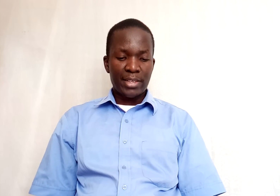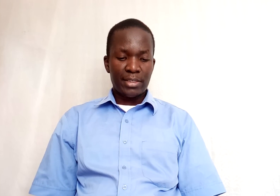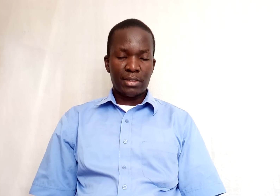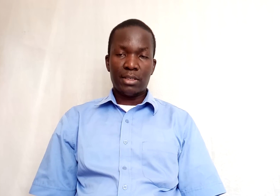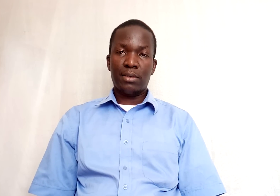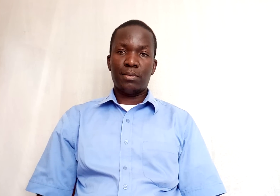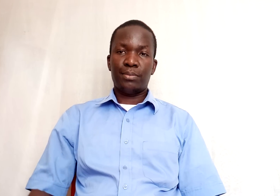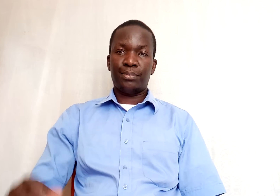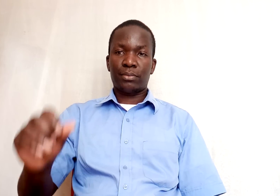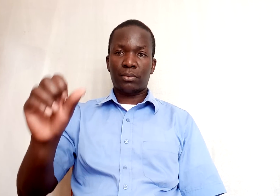words.